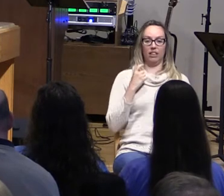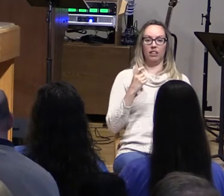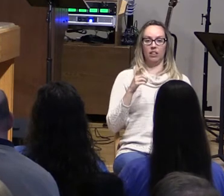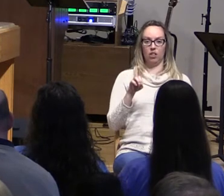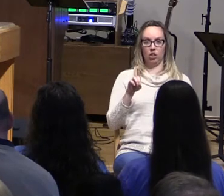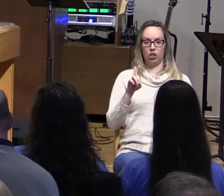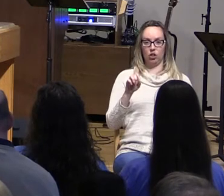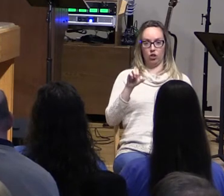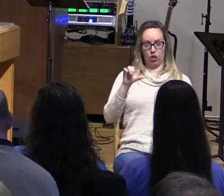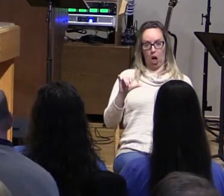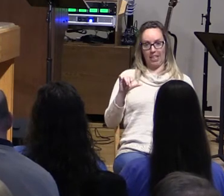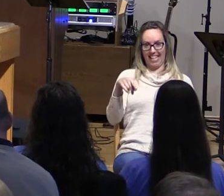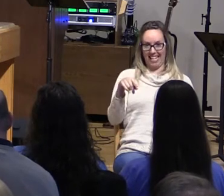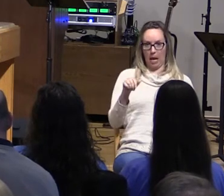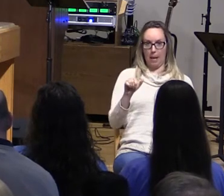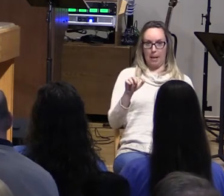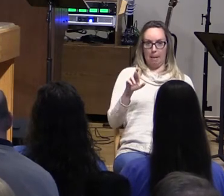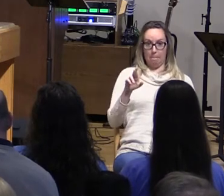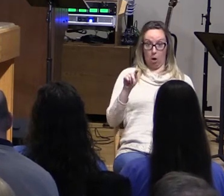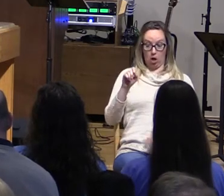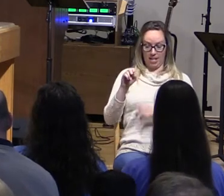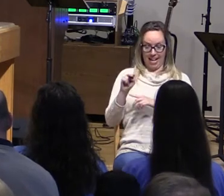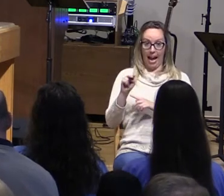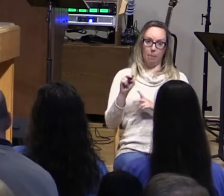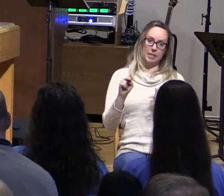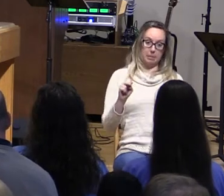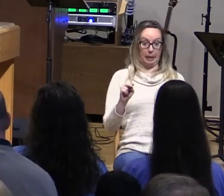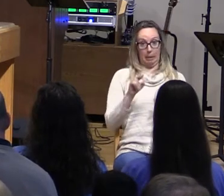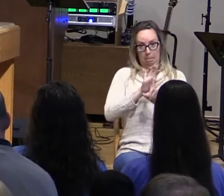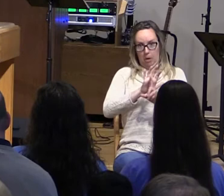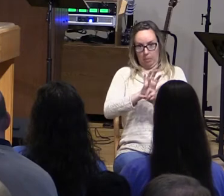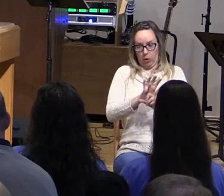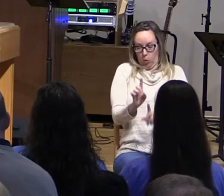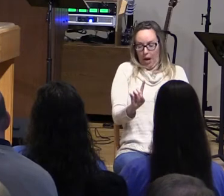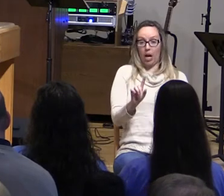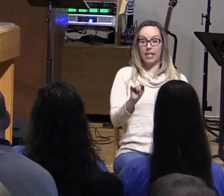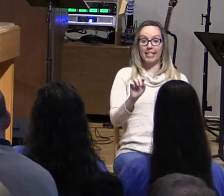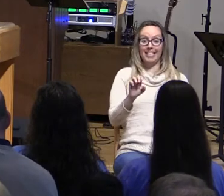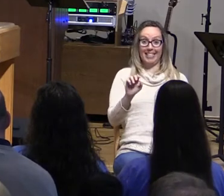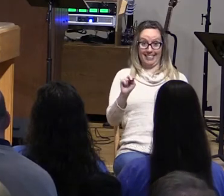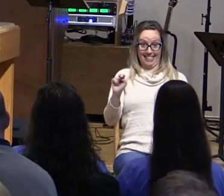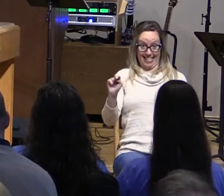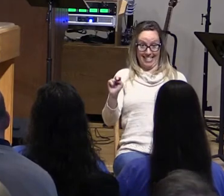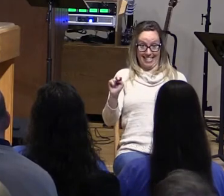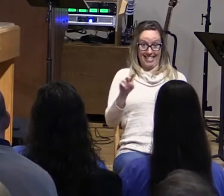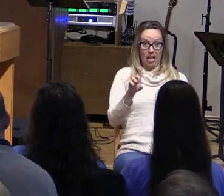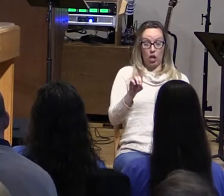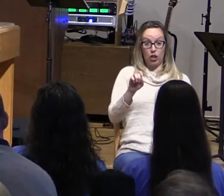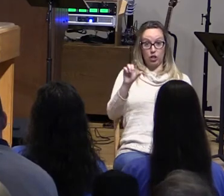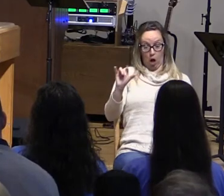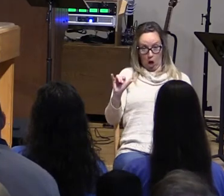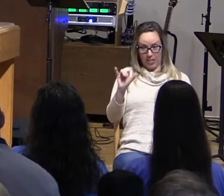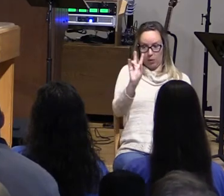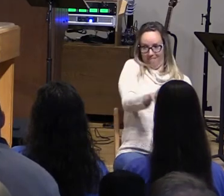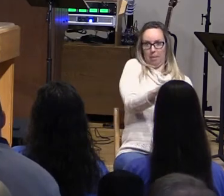Dolly Parton happens to be pretty big in Tennessee, and so she saw Dolly Parton come on TV and called her Polly